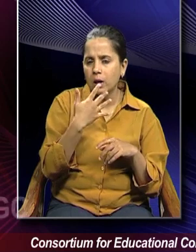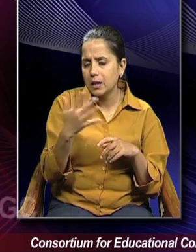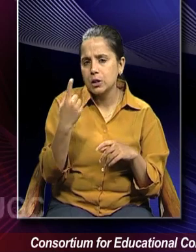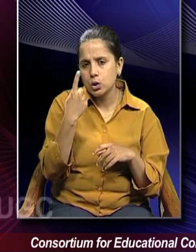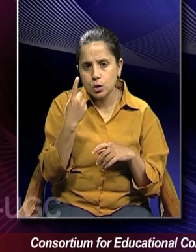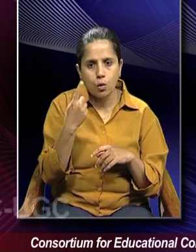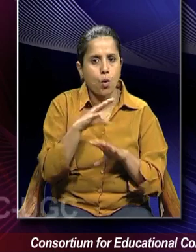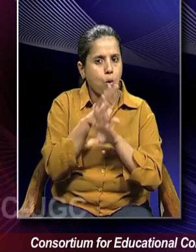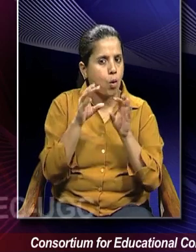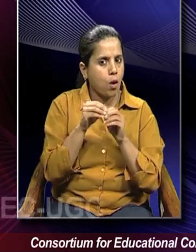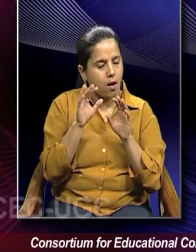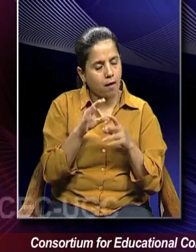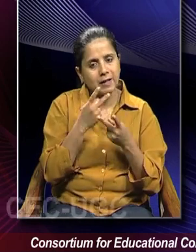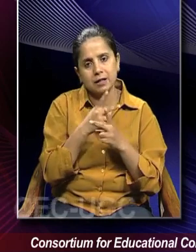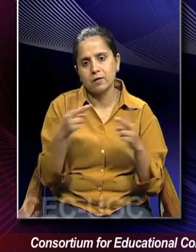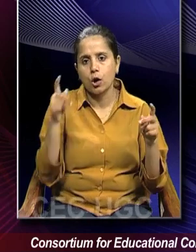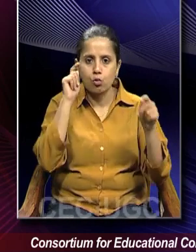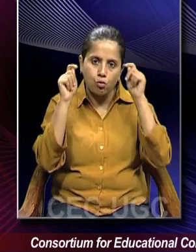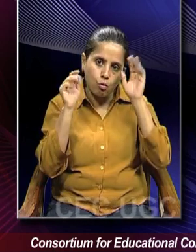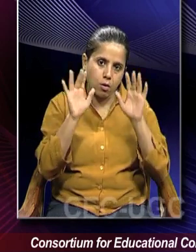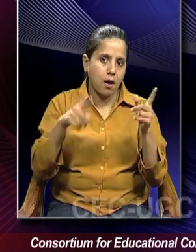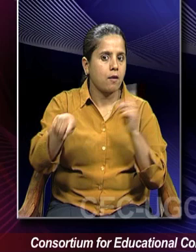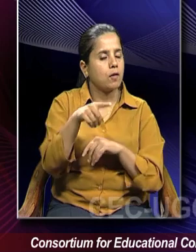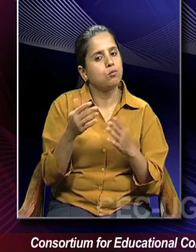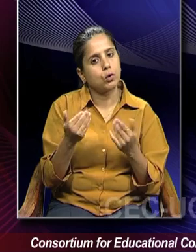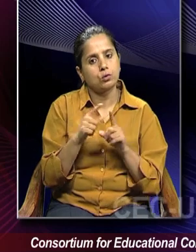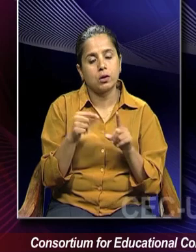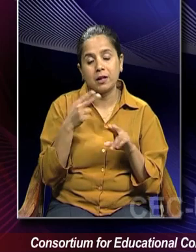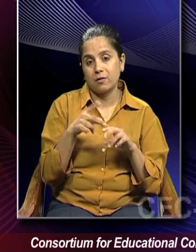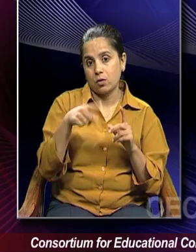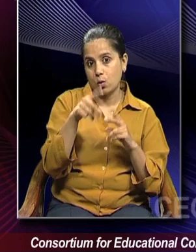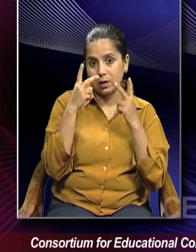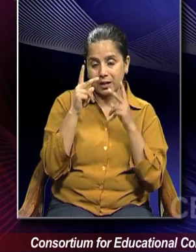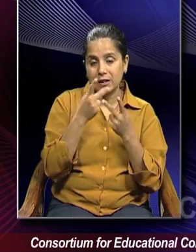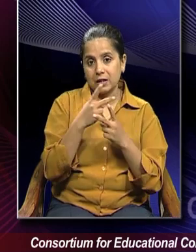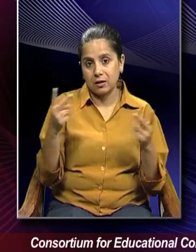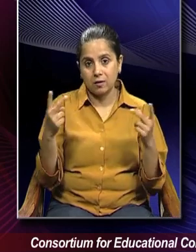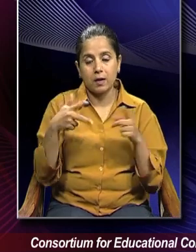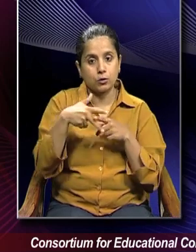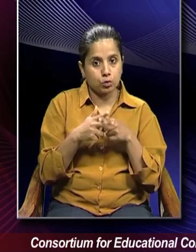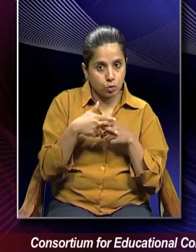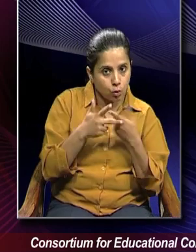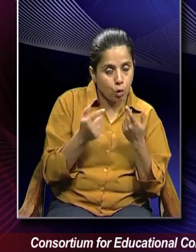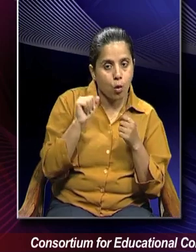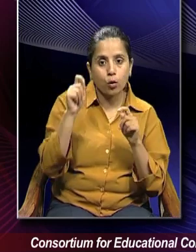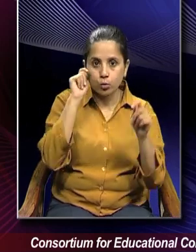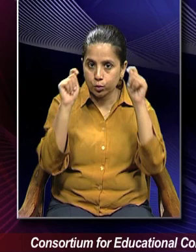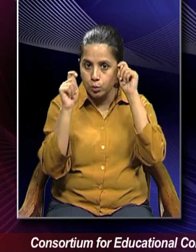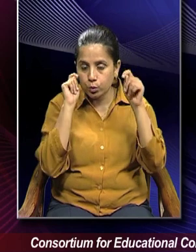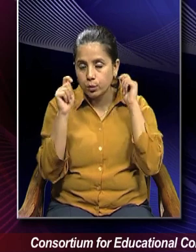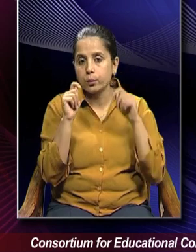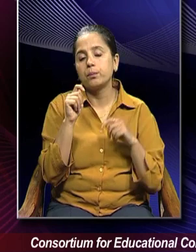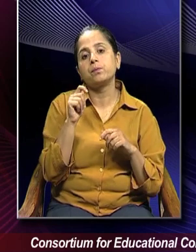tool has a different role to play. If you look at the different tools and their roles, they are